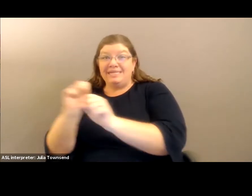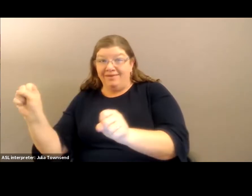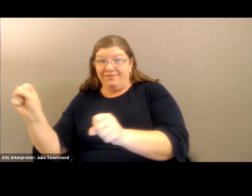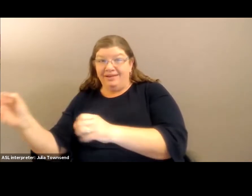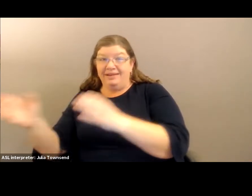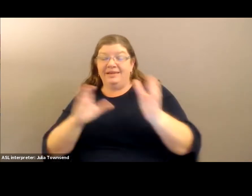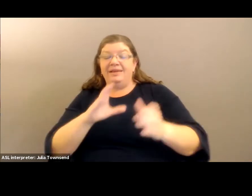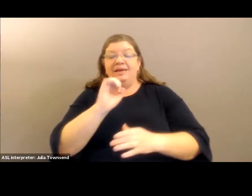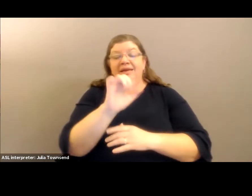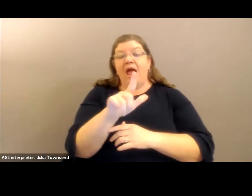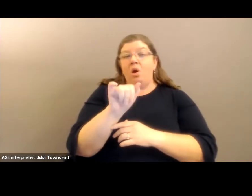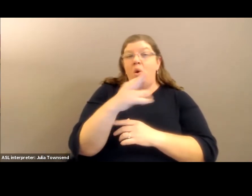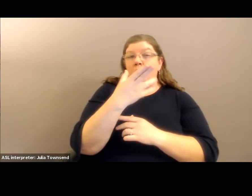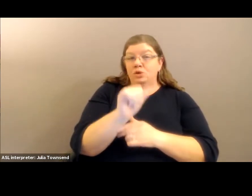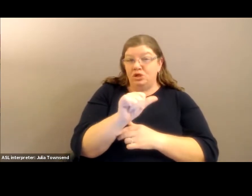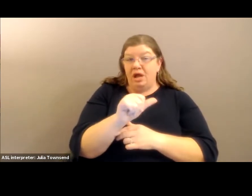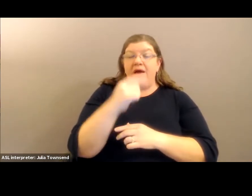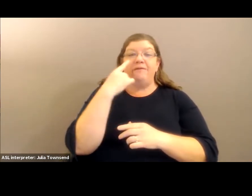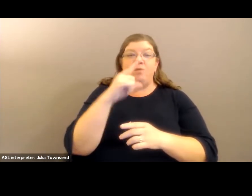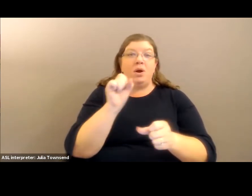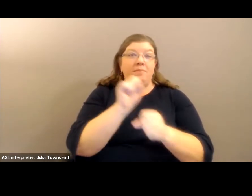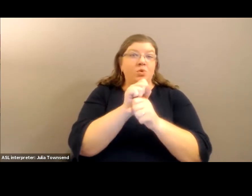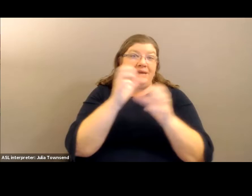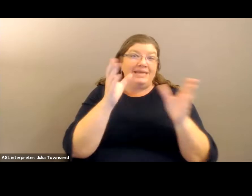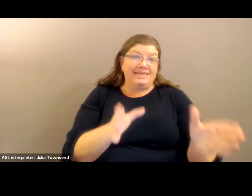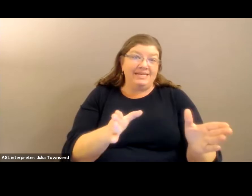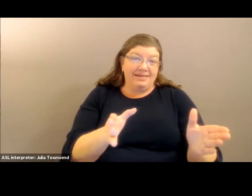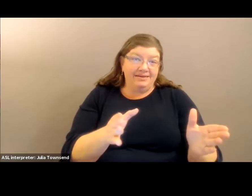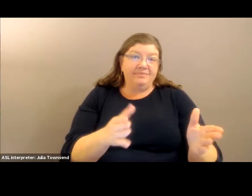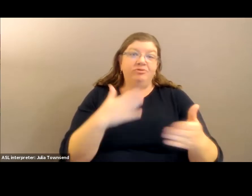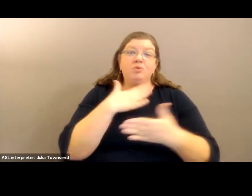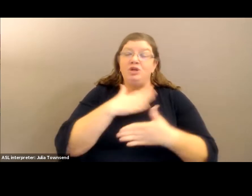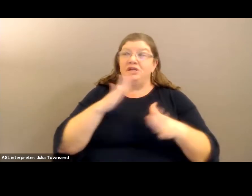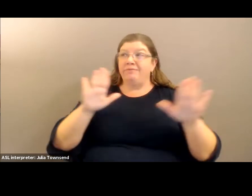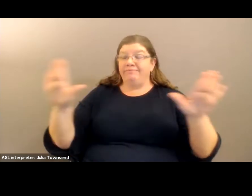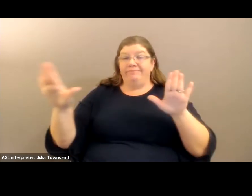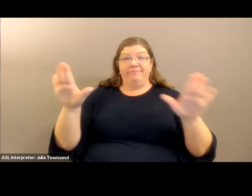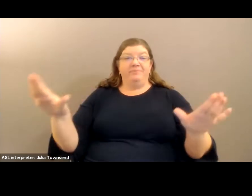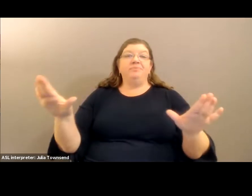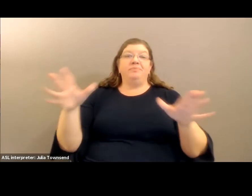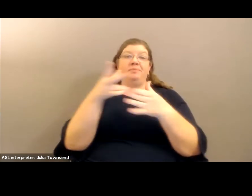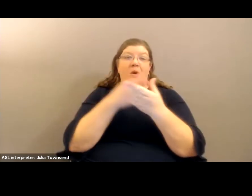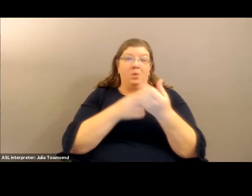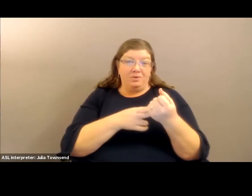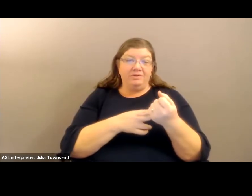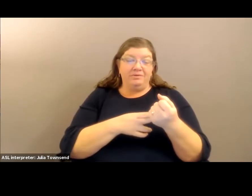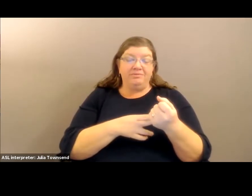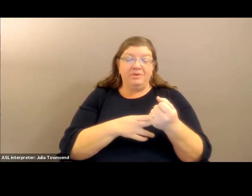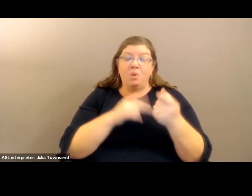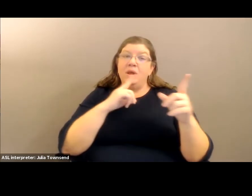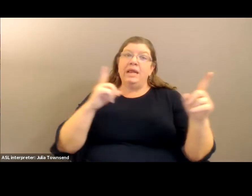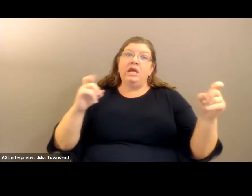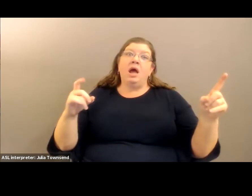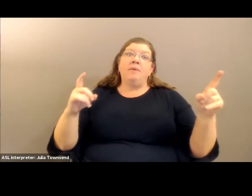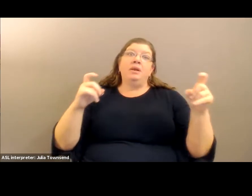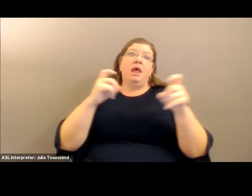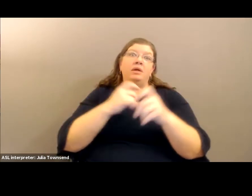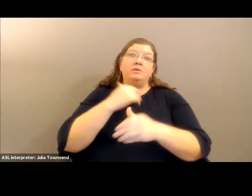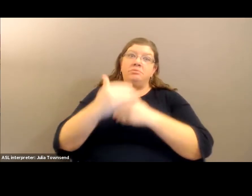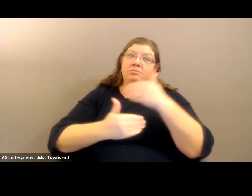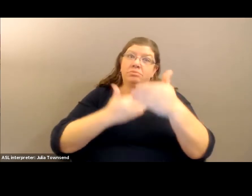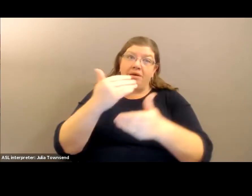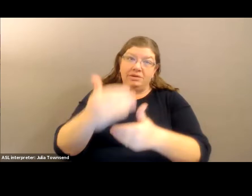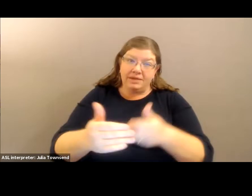OSHA for our employees and their safety also. It's very complex and an ongoing